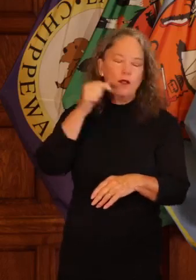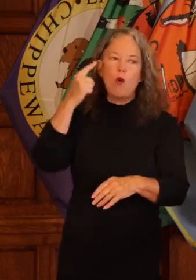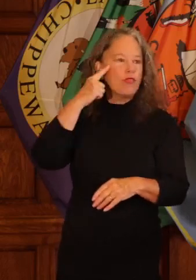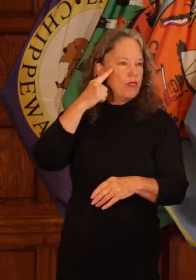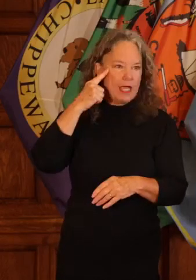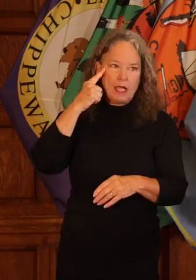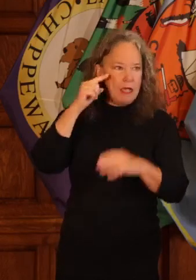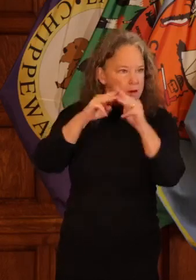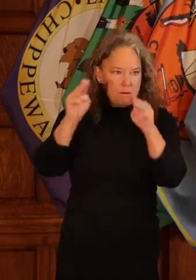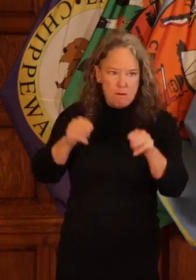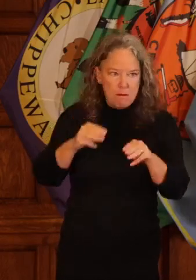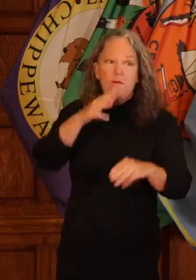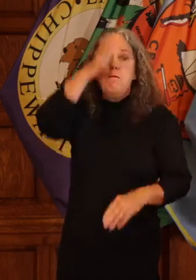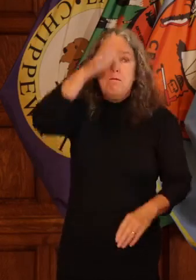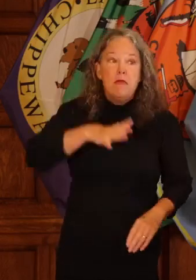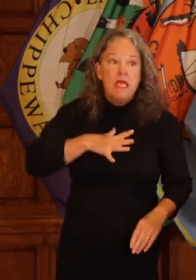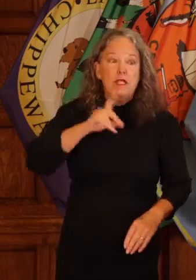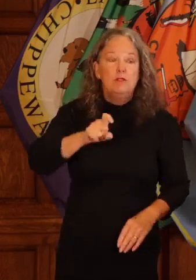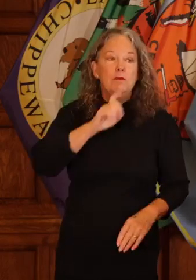women's bathrooms or on